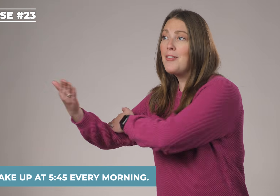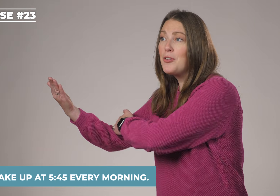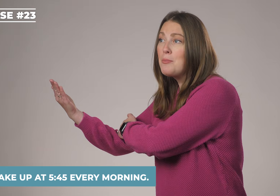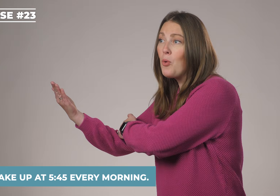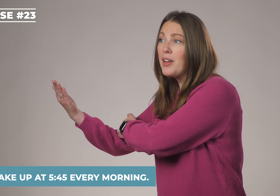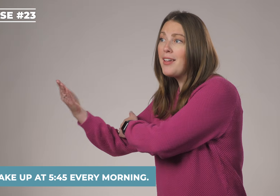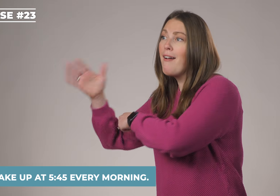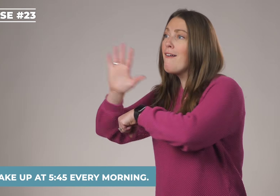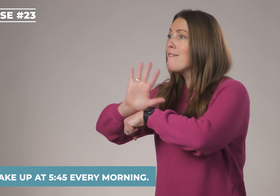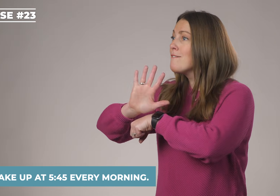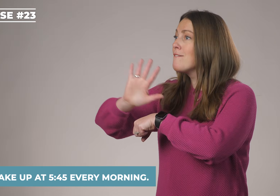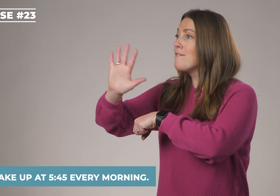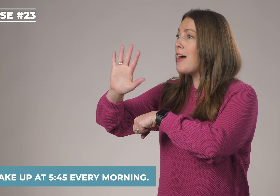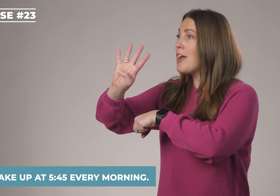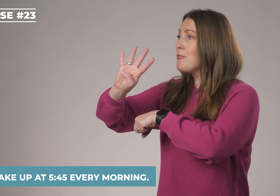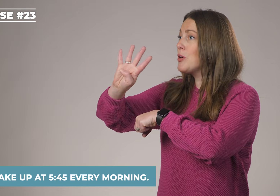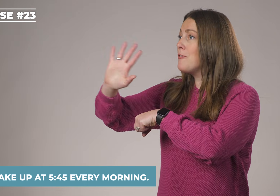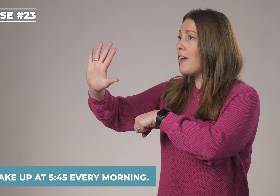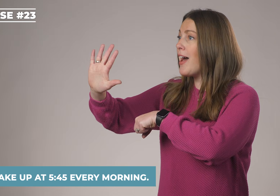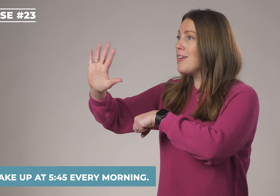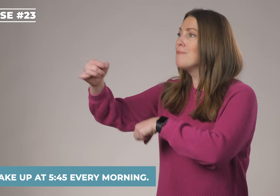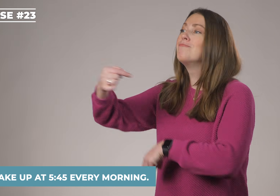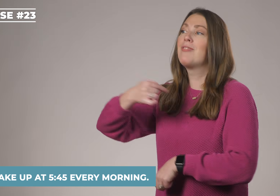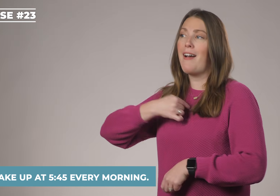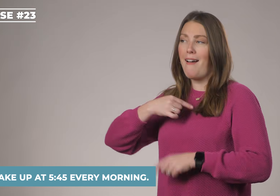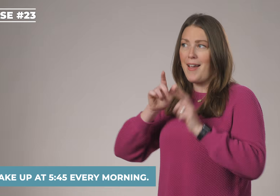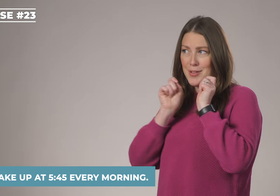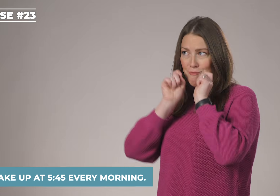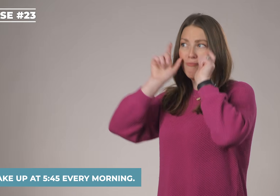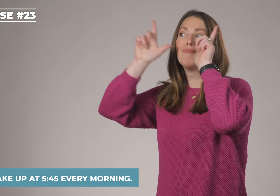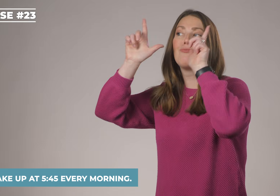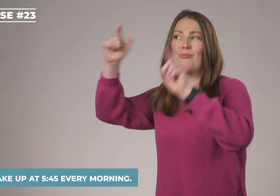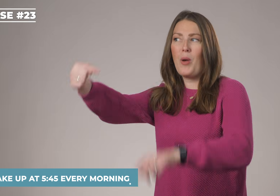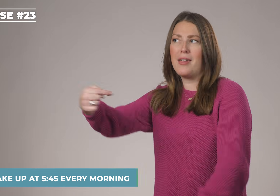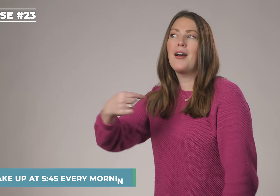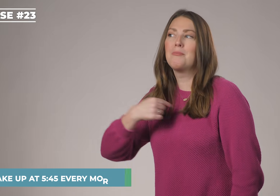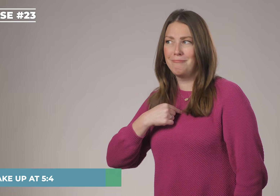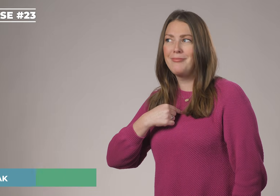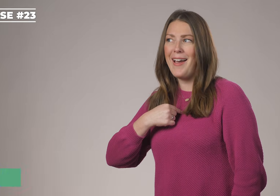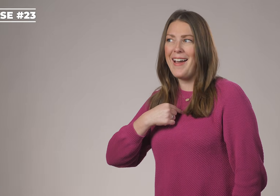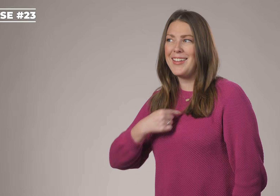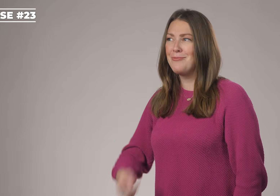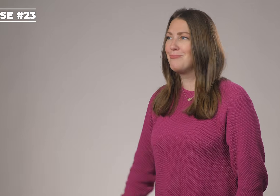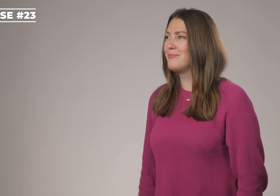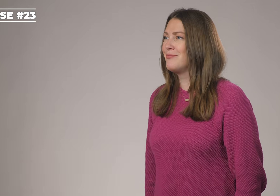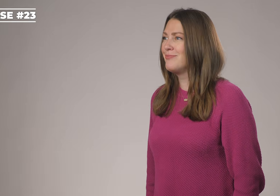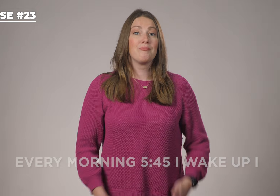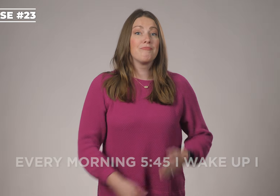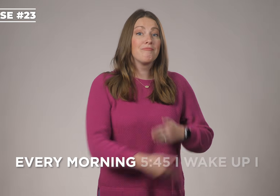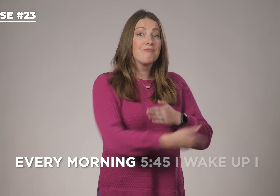Every morning, 5:45, I wake up, I.